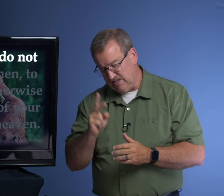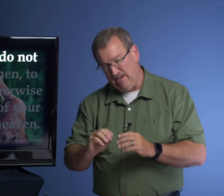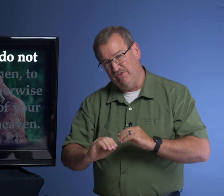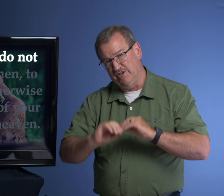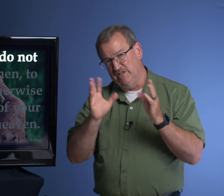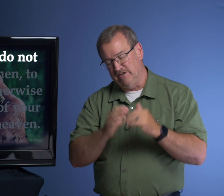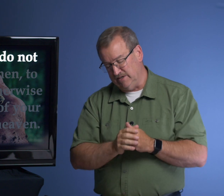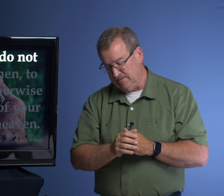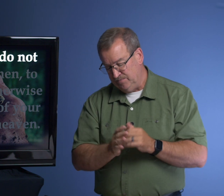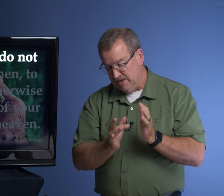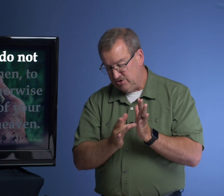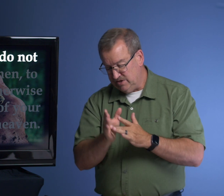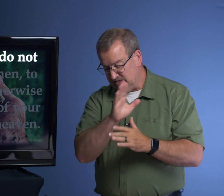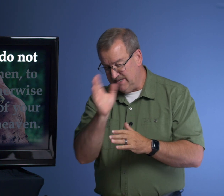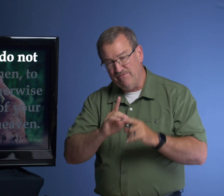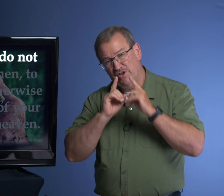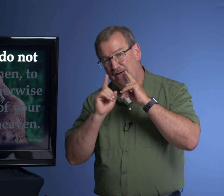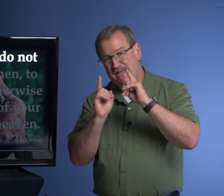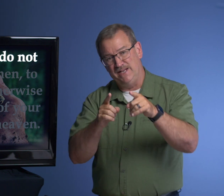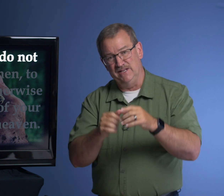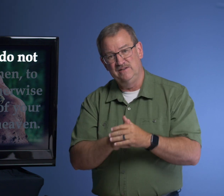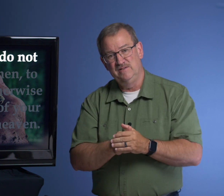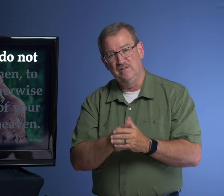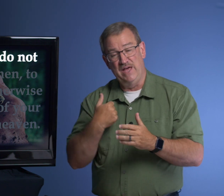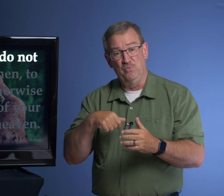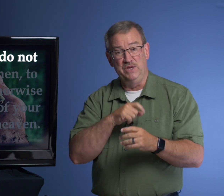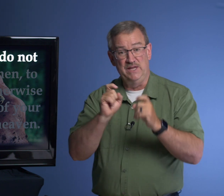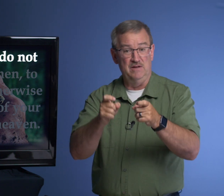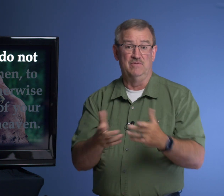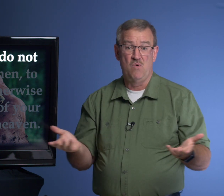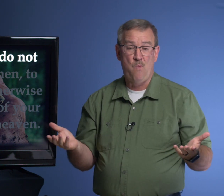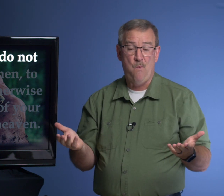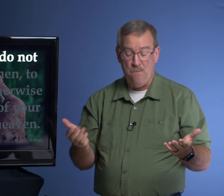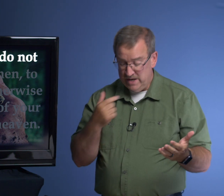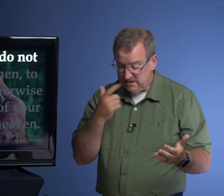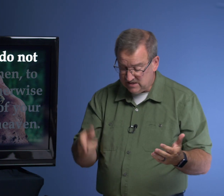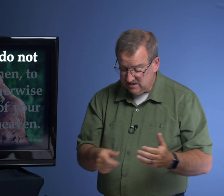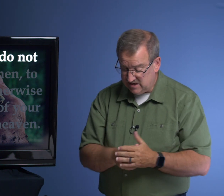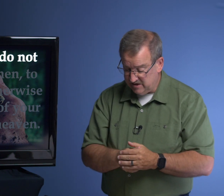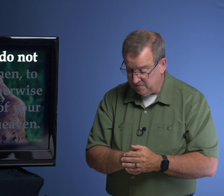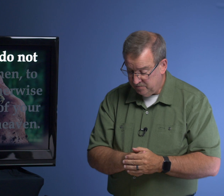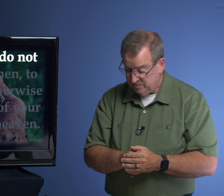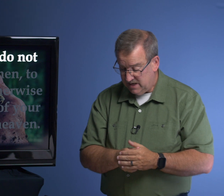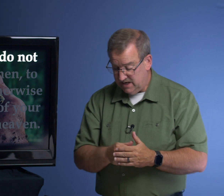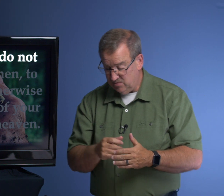that very clearly. Jesus never commanded that we give. He says here